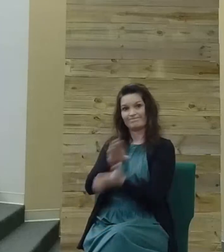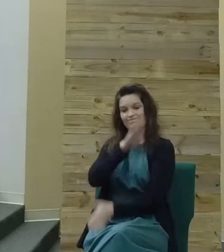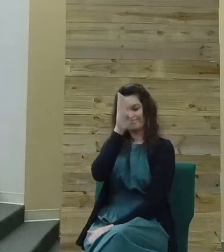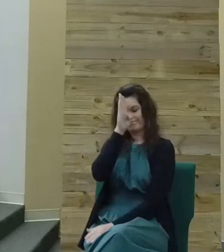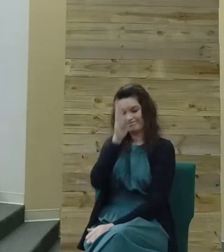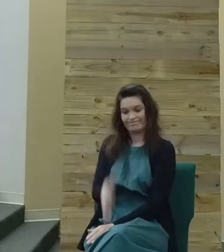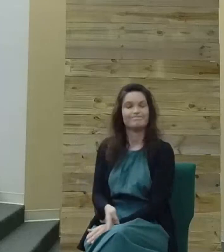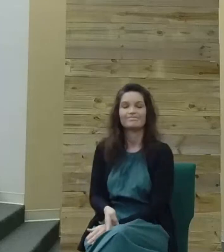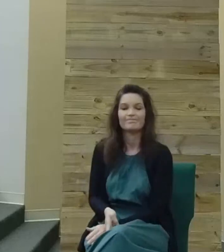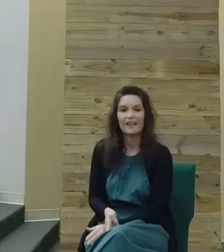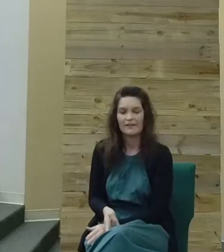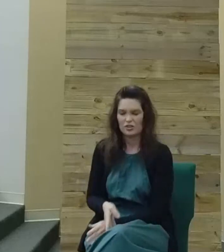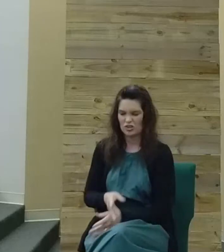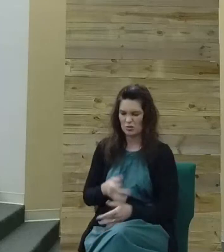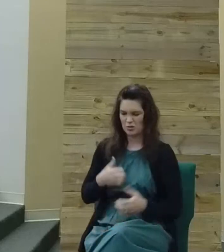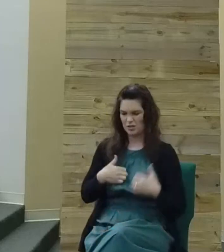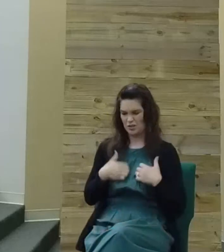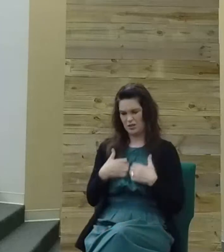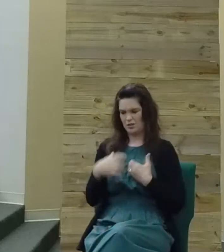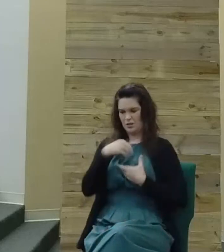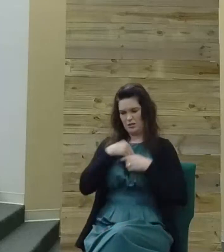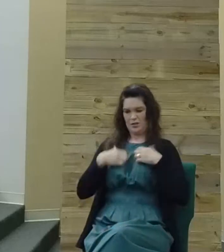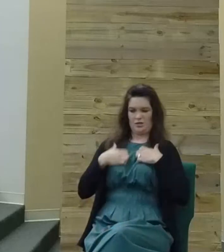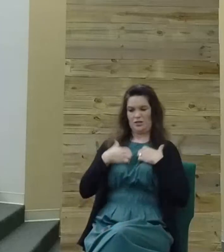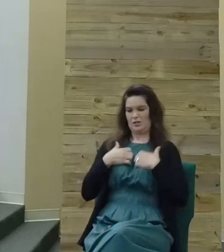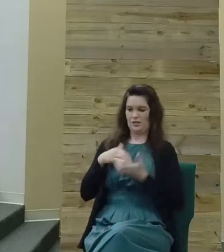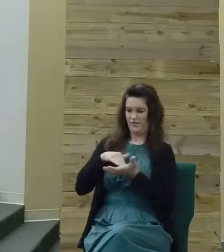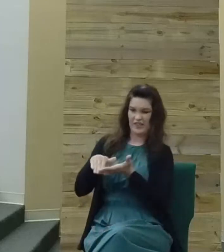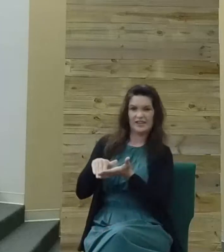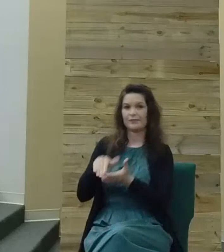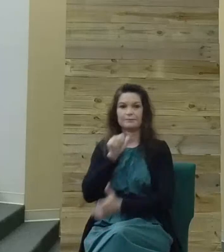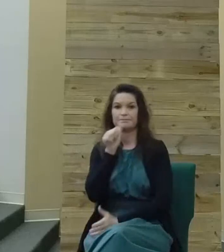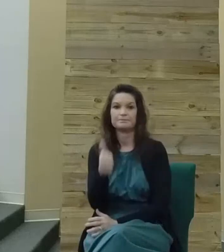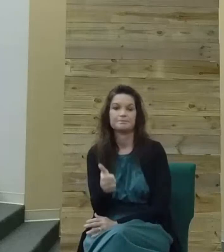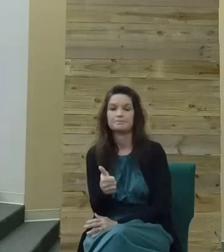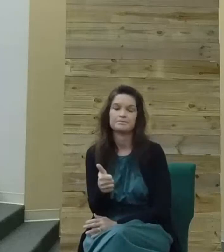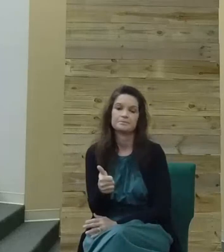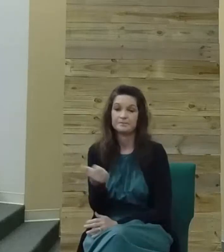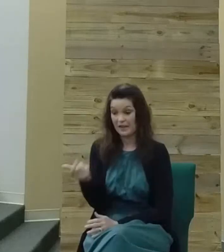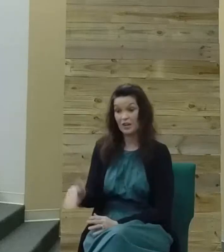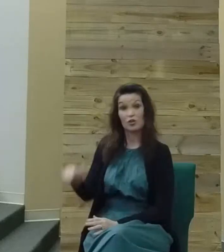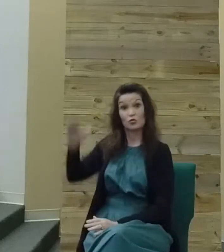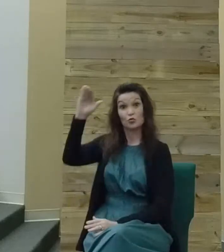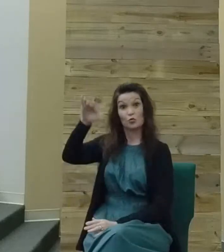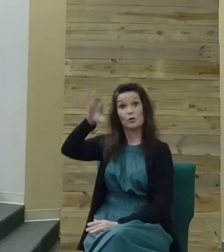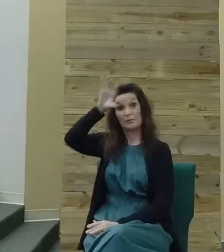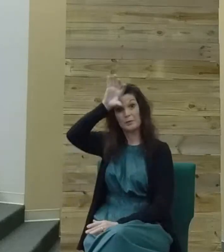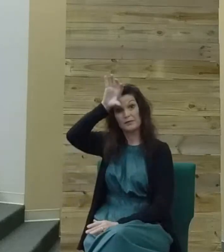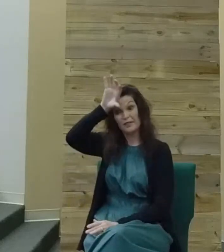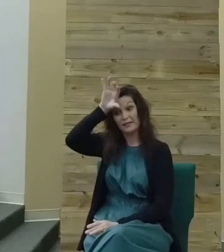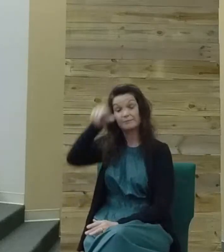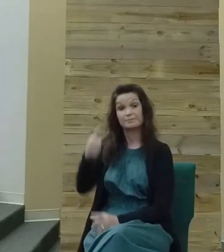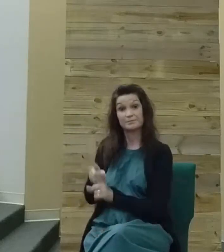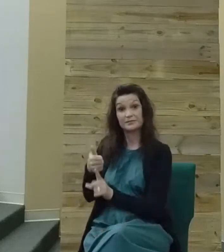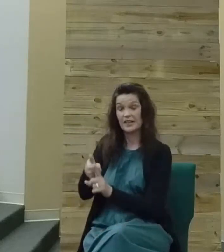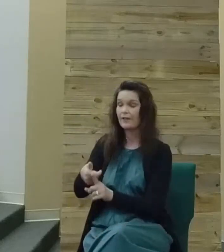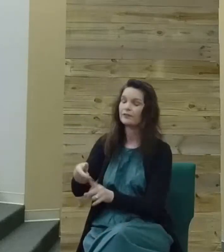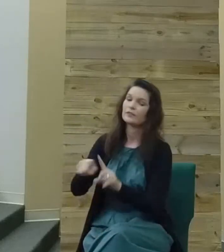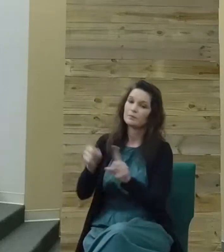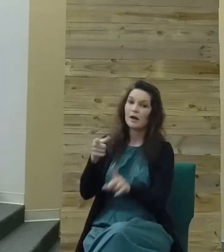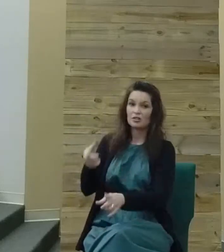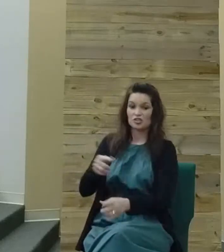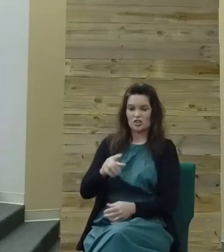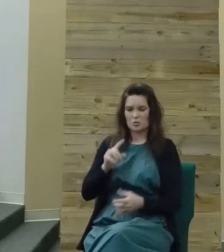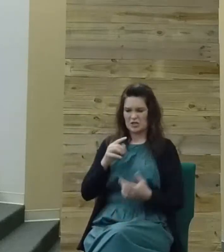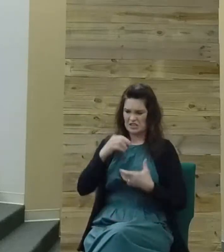never forgave. She was bitter, never forgave the other boy who grew up to be a firefighter. And she was